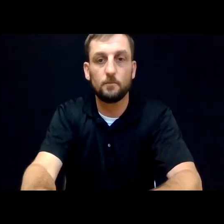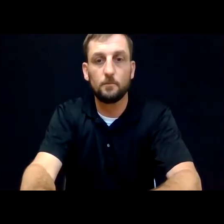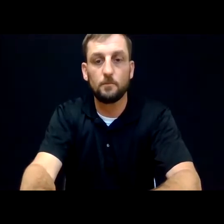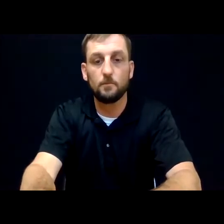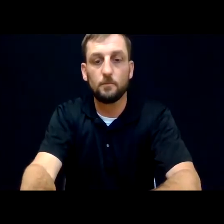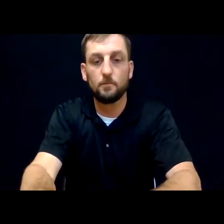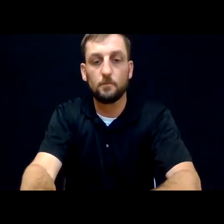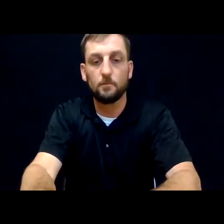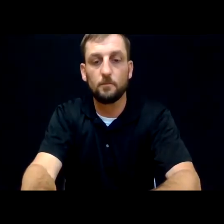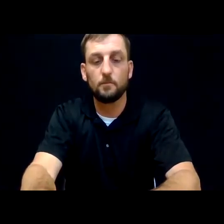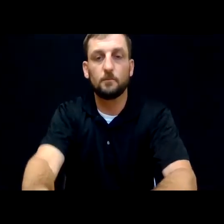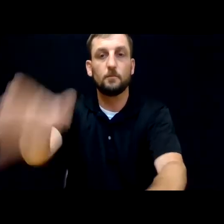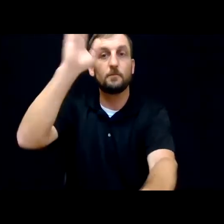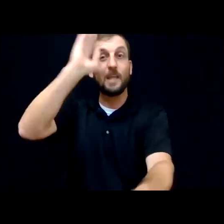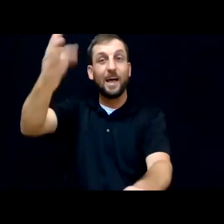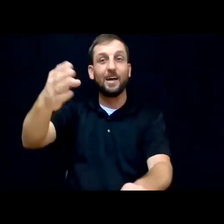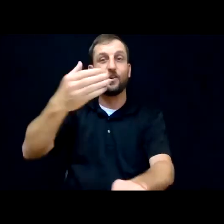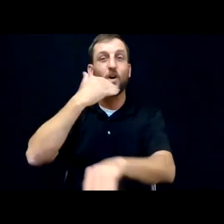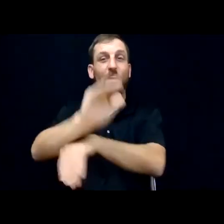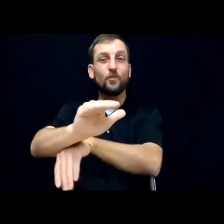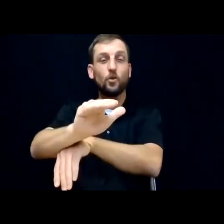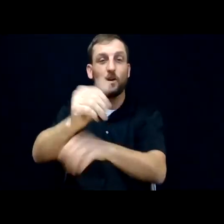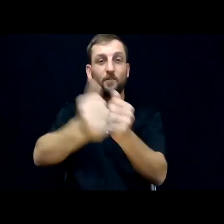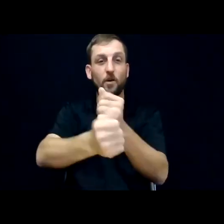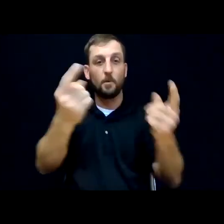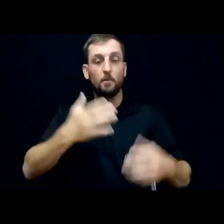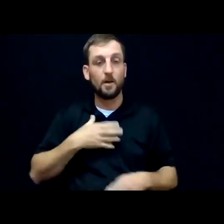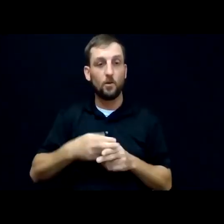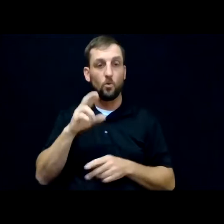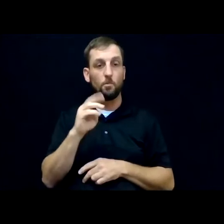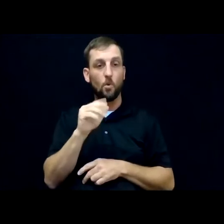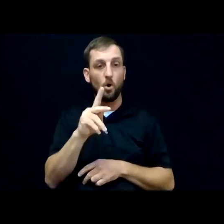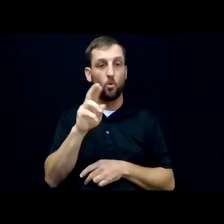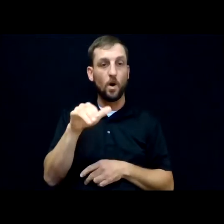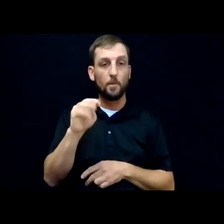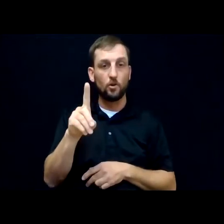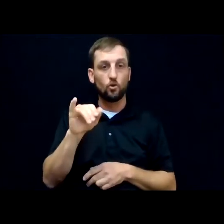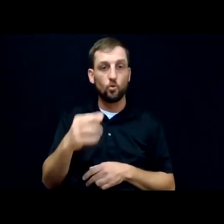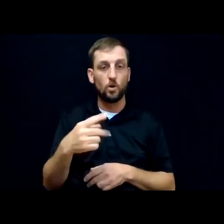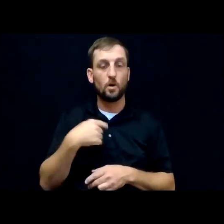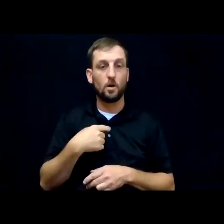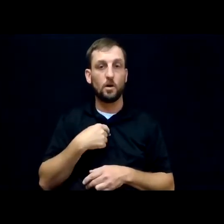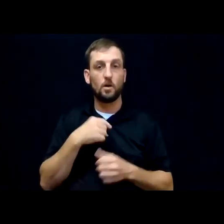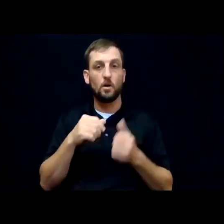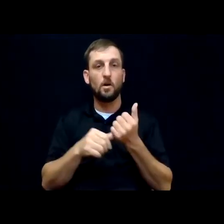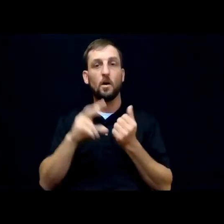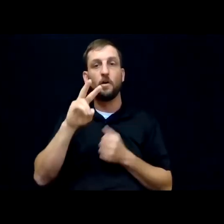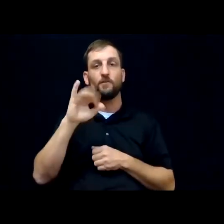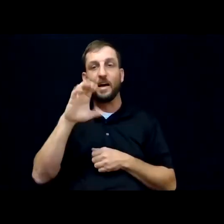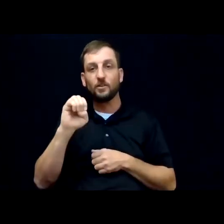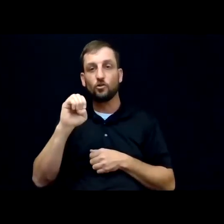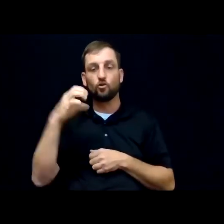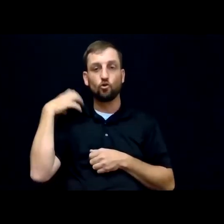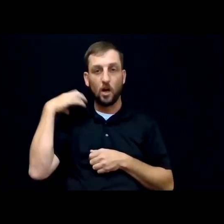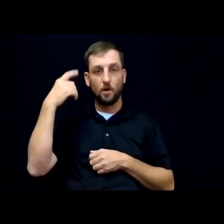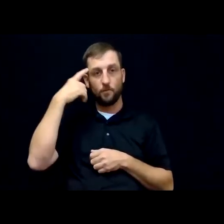Hey, good afternoon, everybody. So my name is Mark Raymond Jr. I serve as the Vice Chair for the Regional Transit Authority.